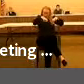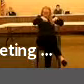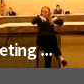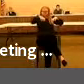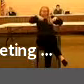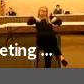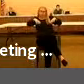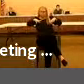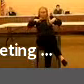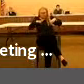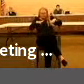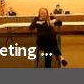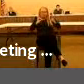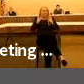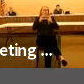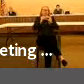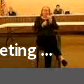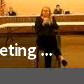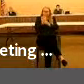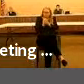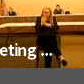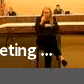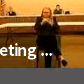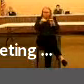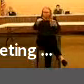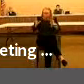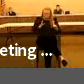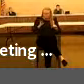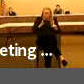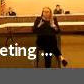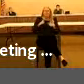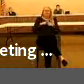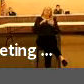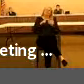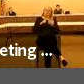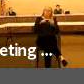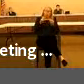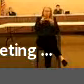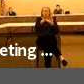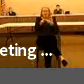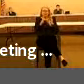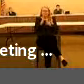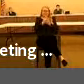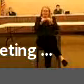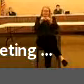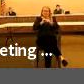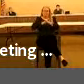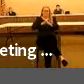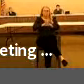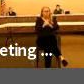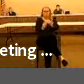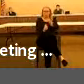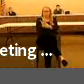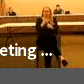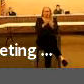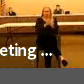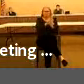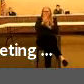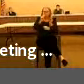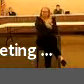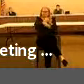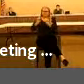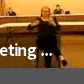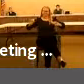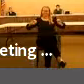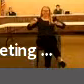enhance that buffer and setback to the extent that we were able to. And again, that is largely in response to